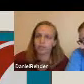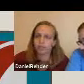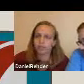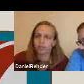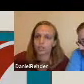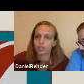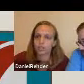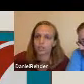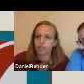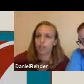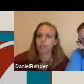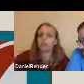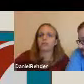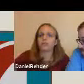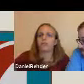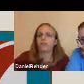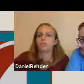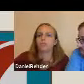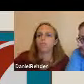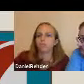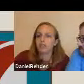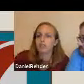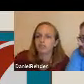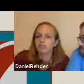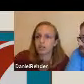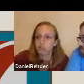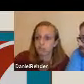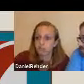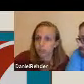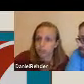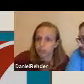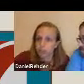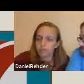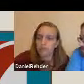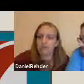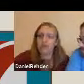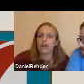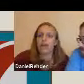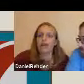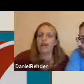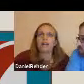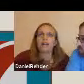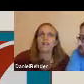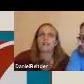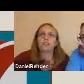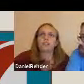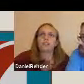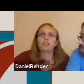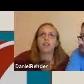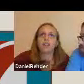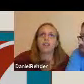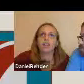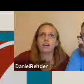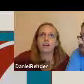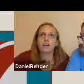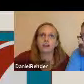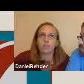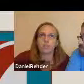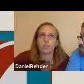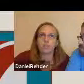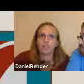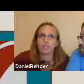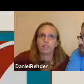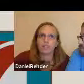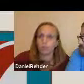build a relationship with a couple who are working in sign language Bible translation, and they shared